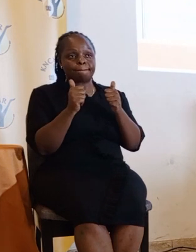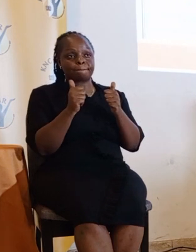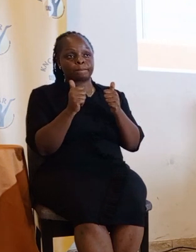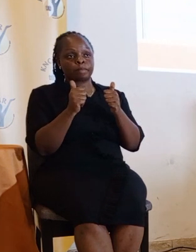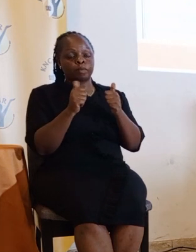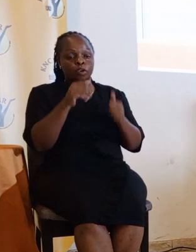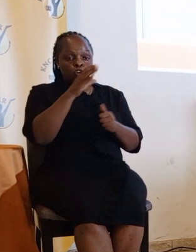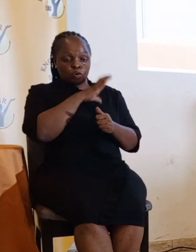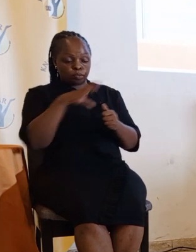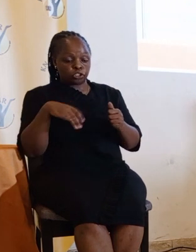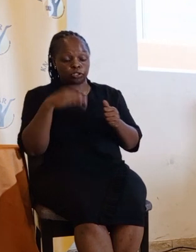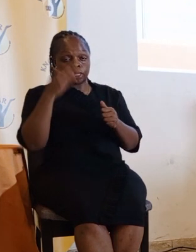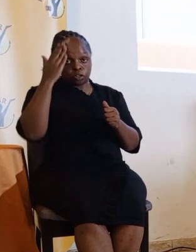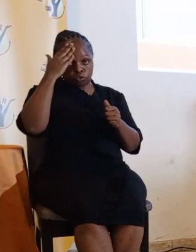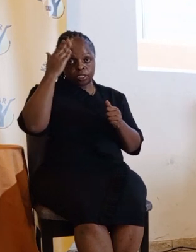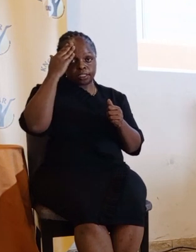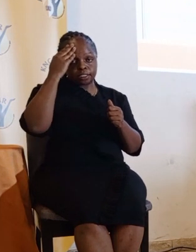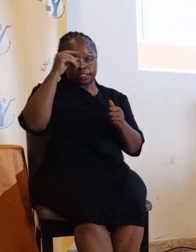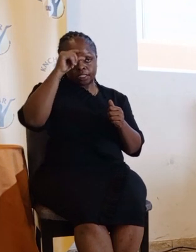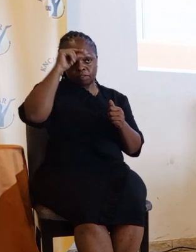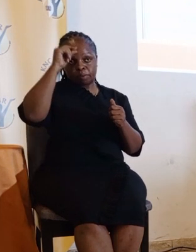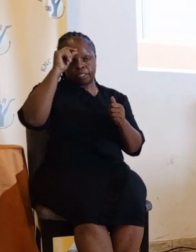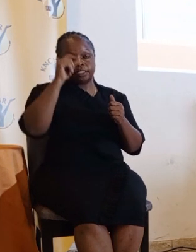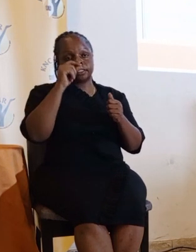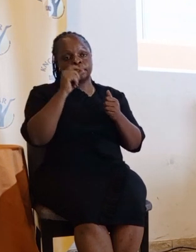The Commission acknowledges the government's